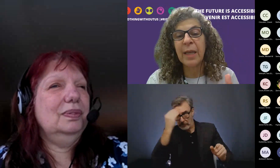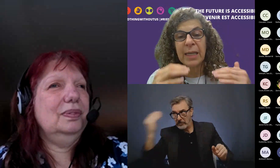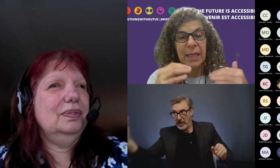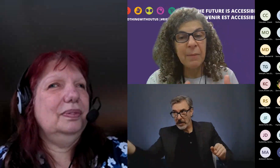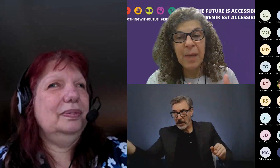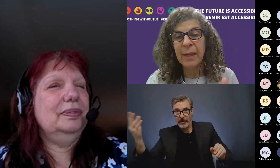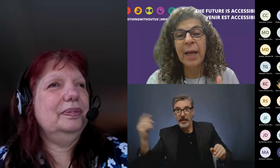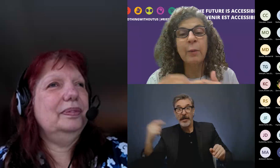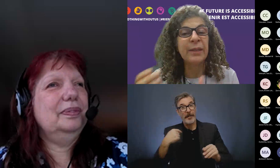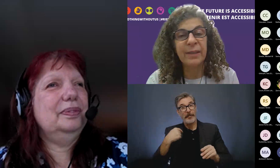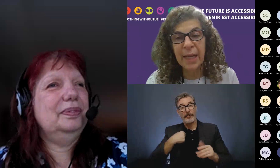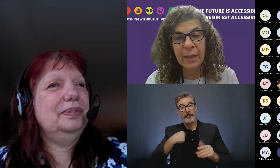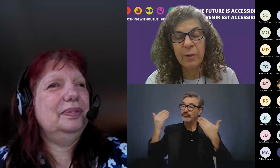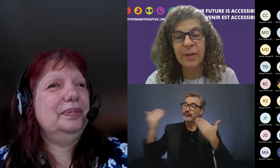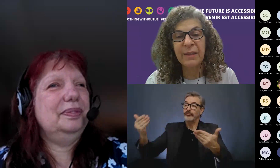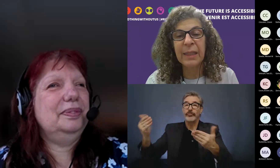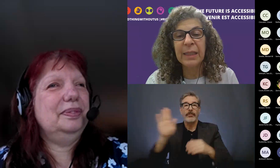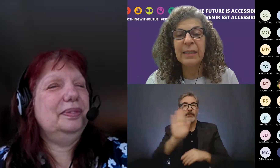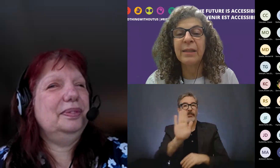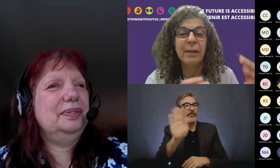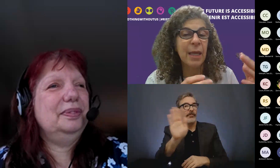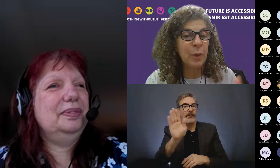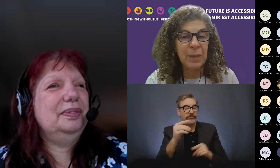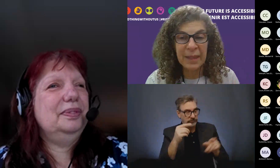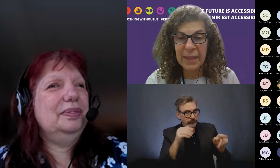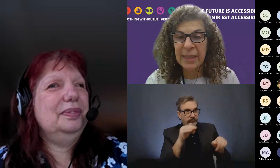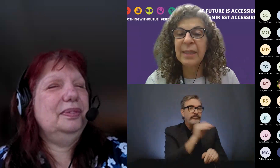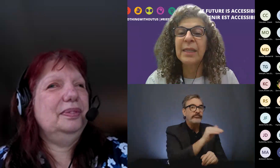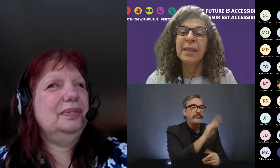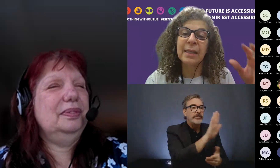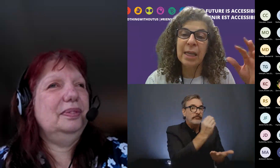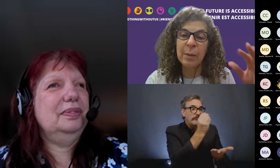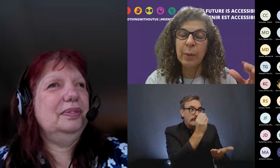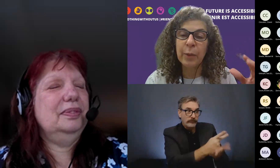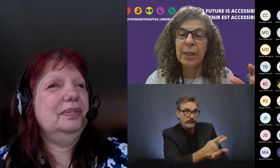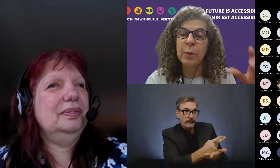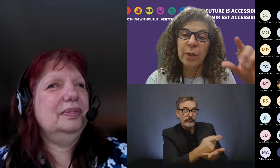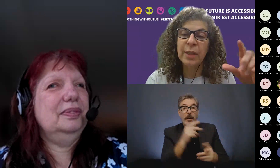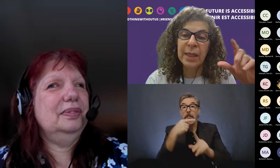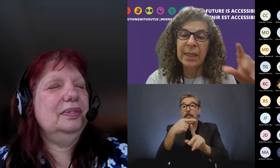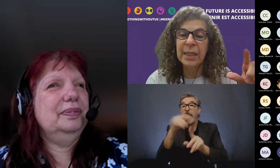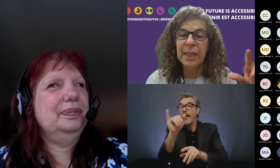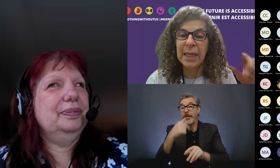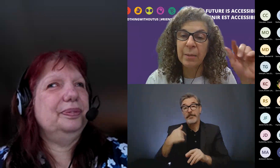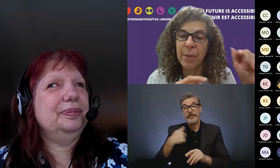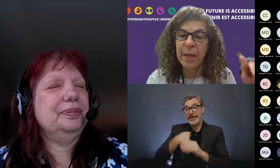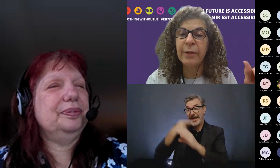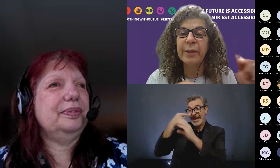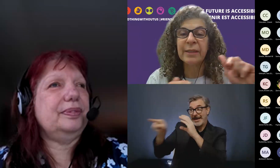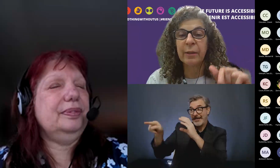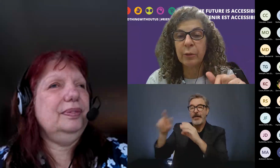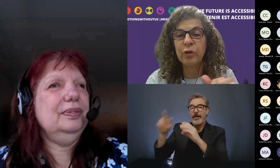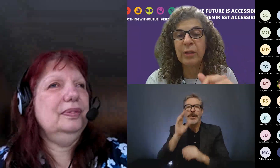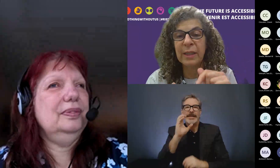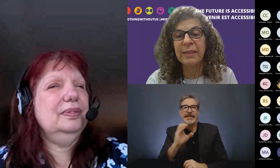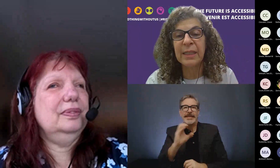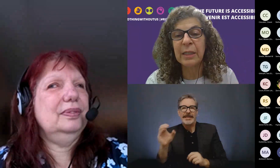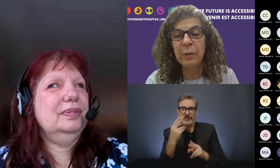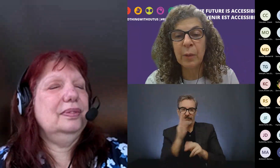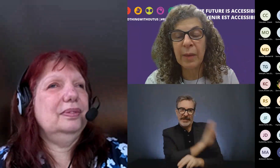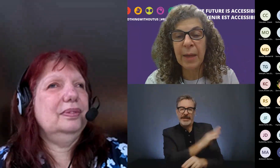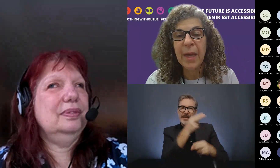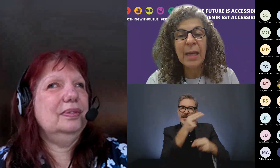involved in that email that I would send to facilities. They would be CC'd and the employee would indicate the barrier and solution